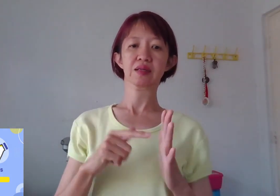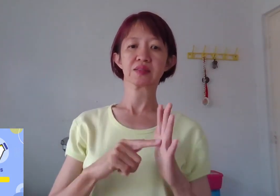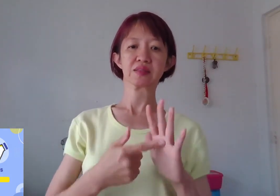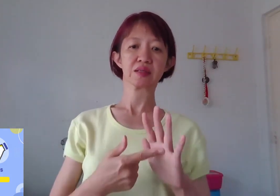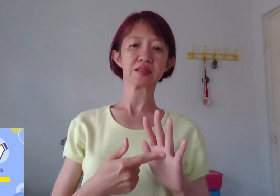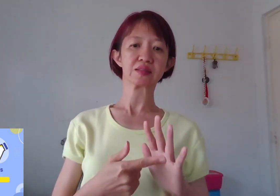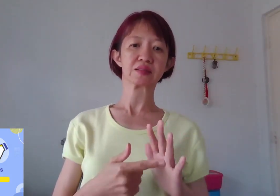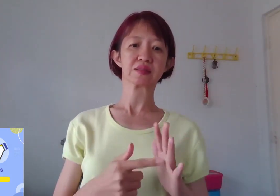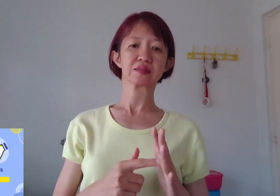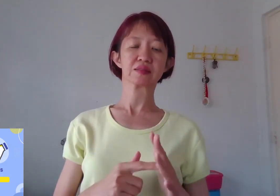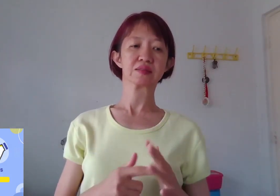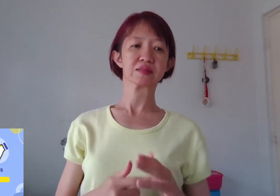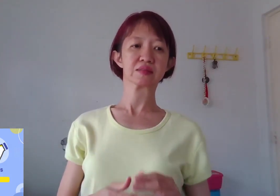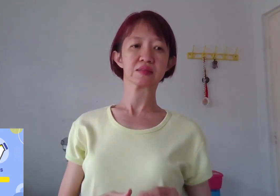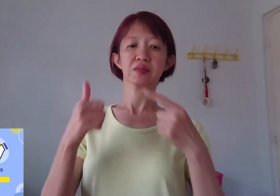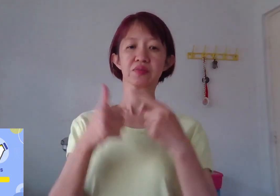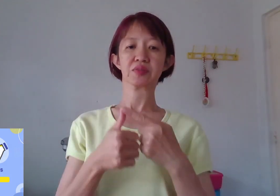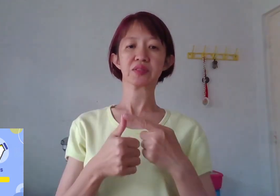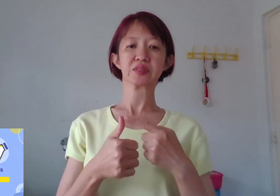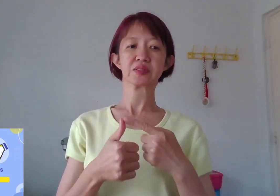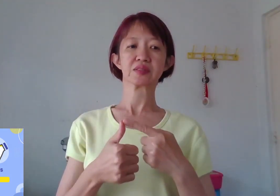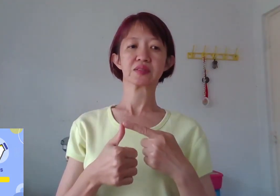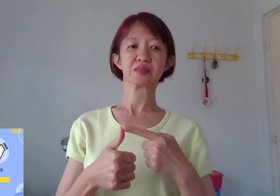Let's start. First,